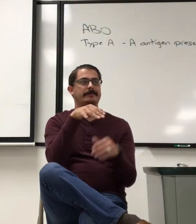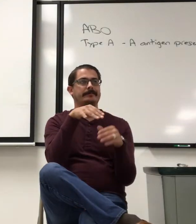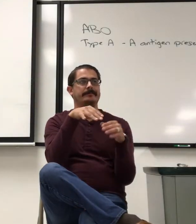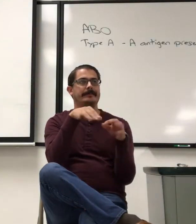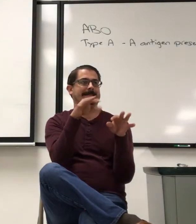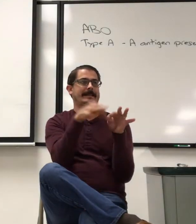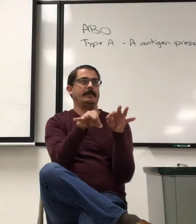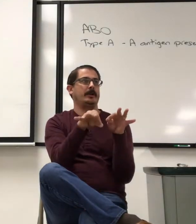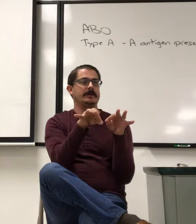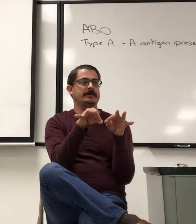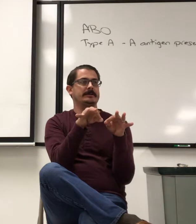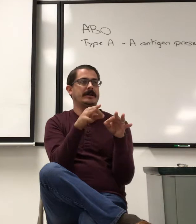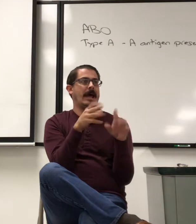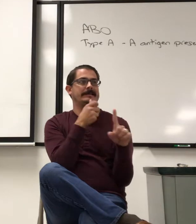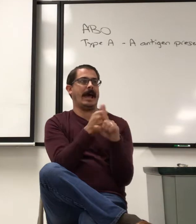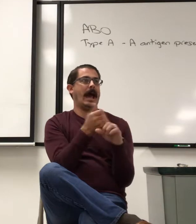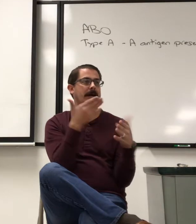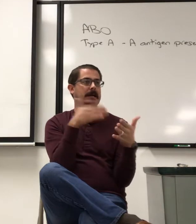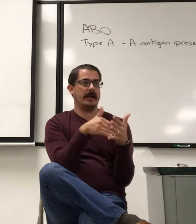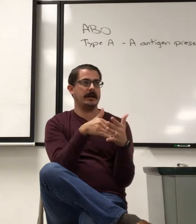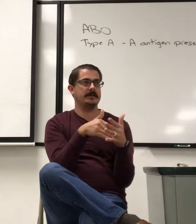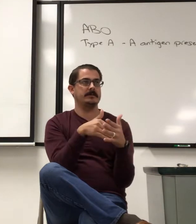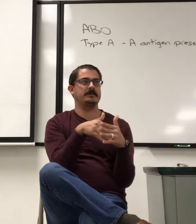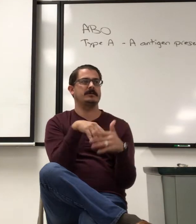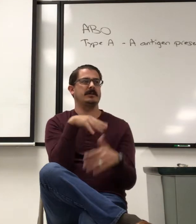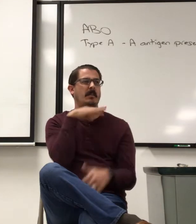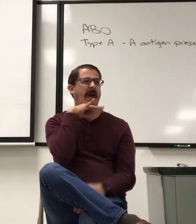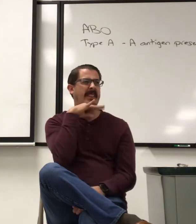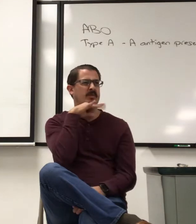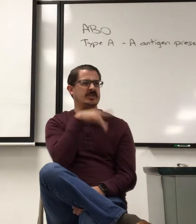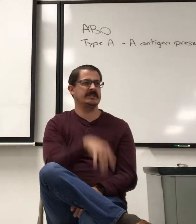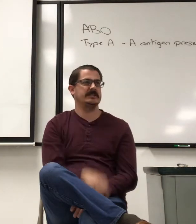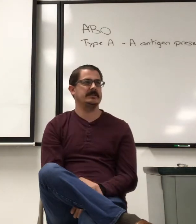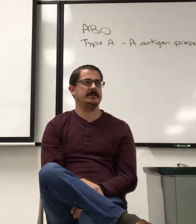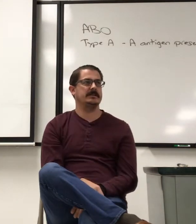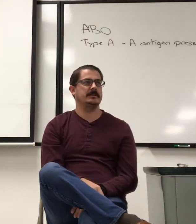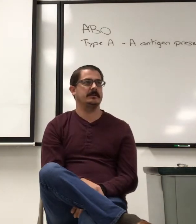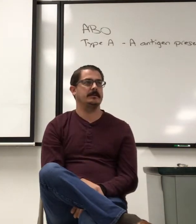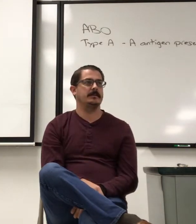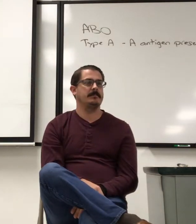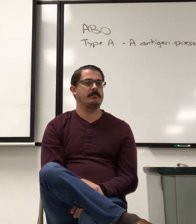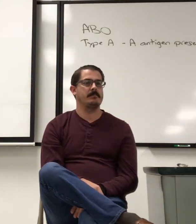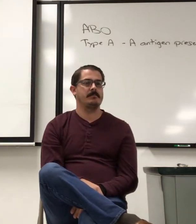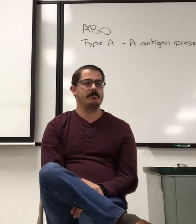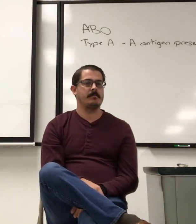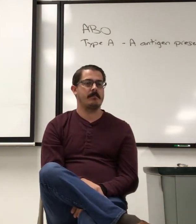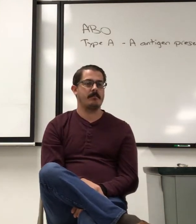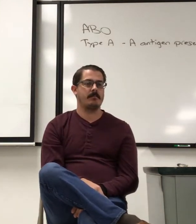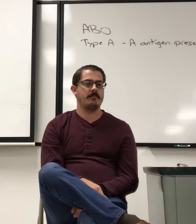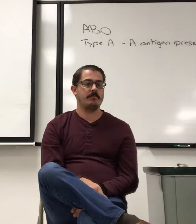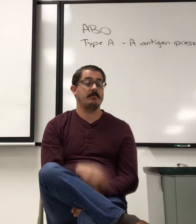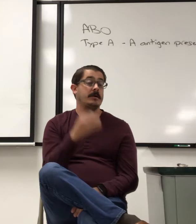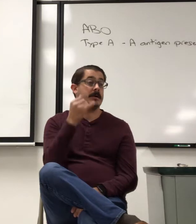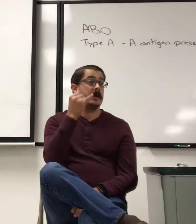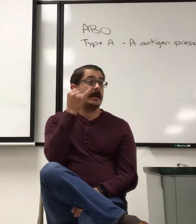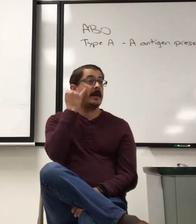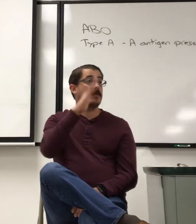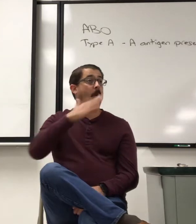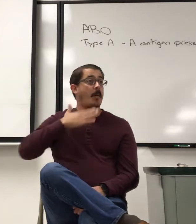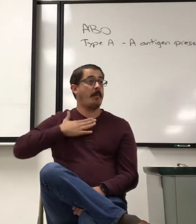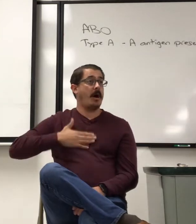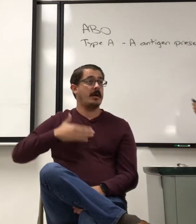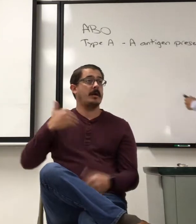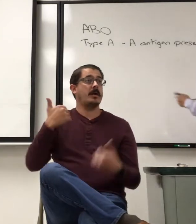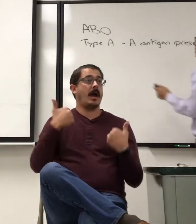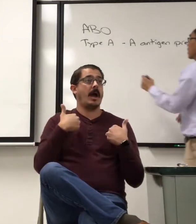ammunition against pathogens. Okay, so let's say that you have type B blood.